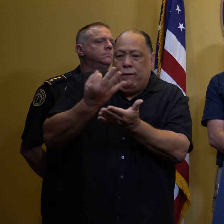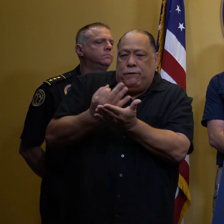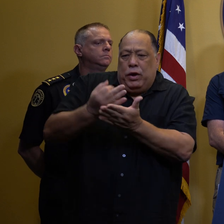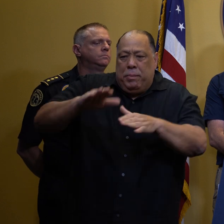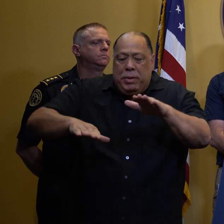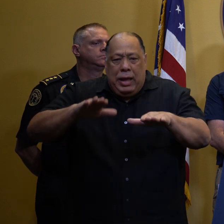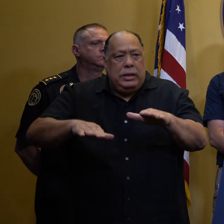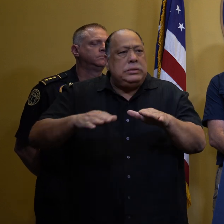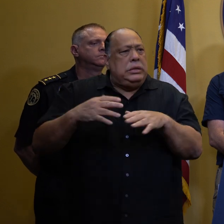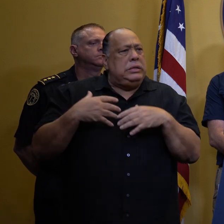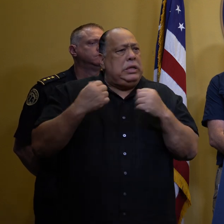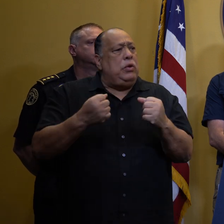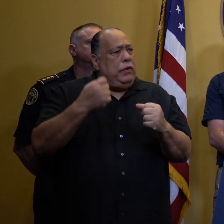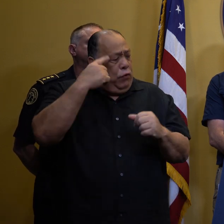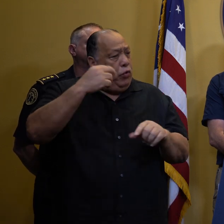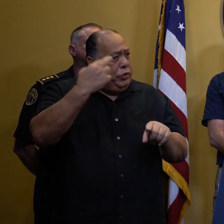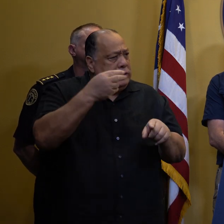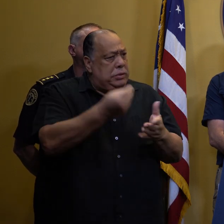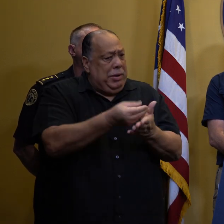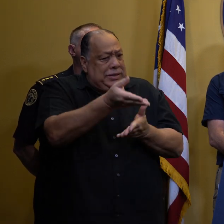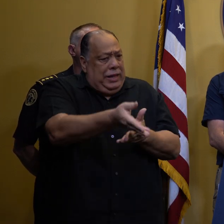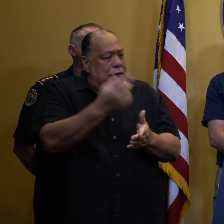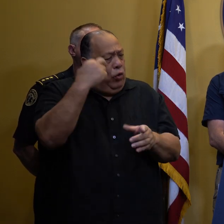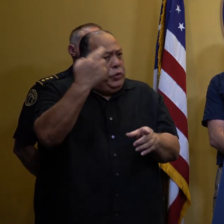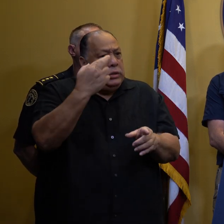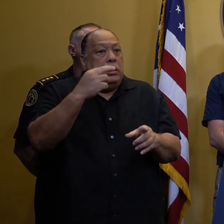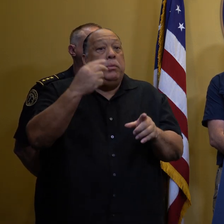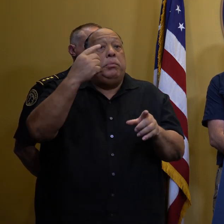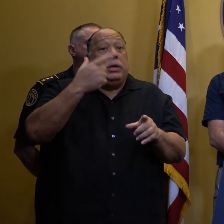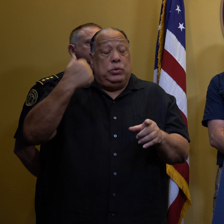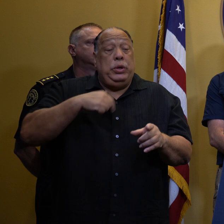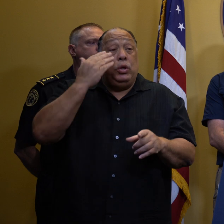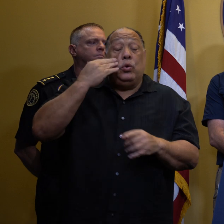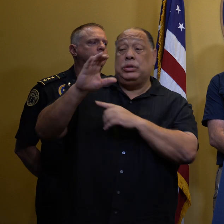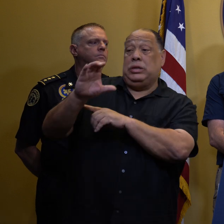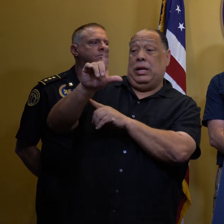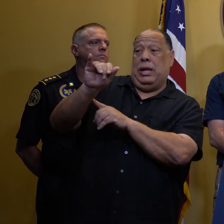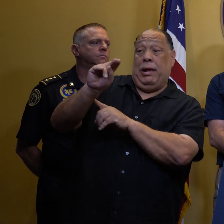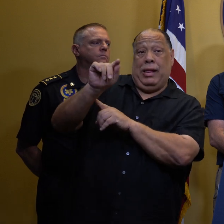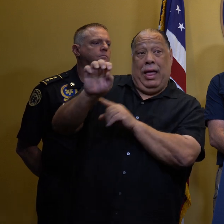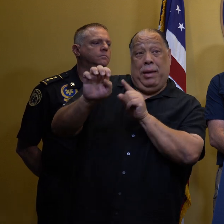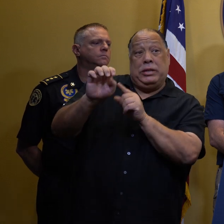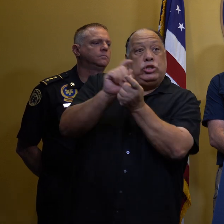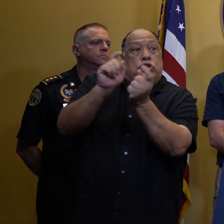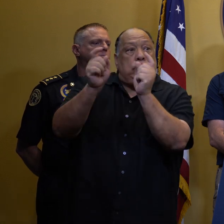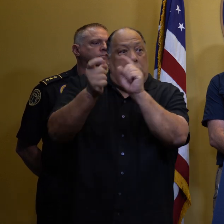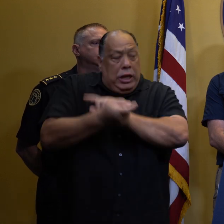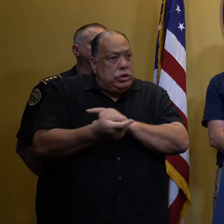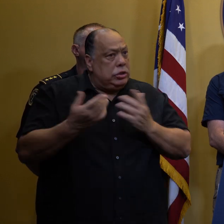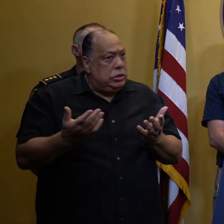It's healthy for a reason, but again, we say climate has changed. It's already changed. We're at the forefront of it,